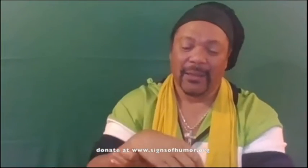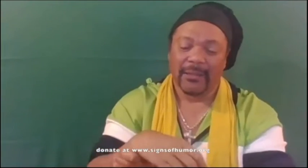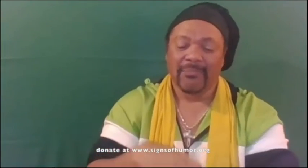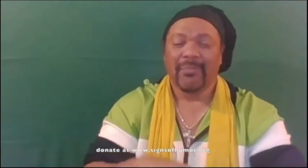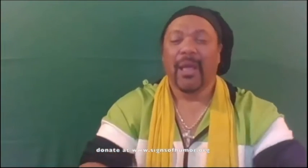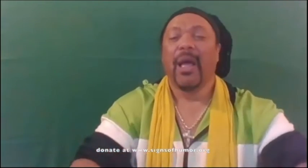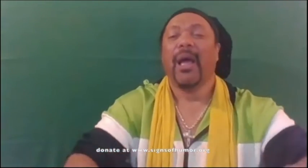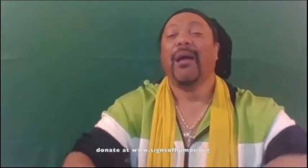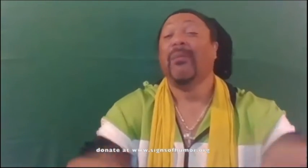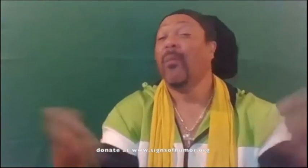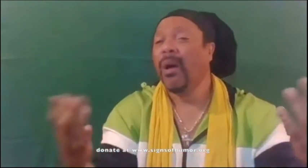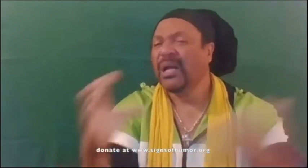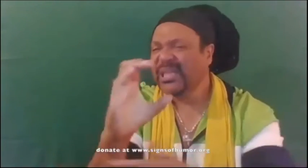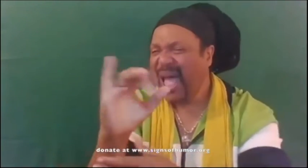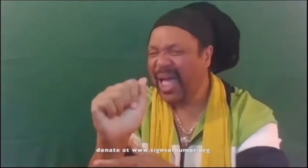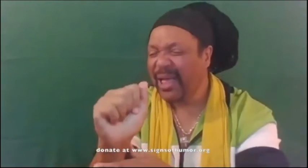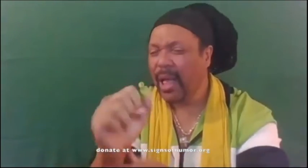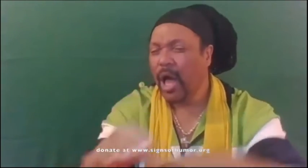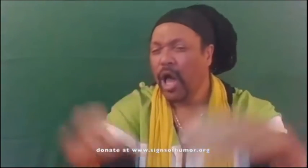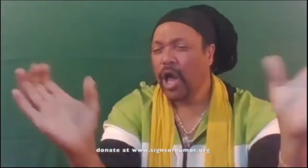And don't be a part of the CIA. What is that?